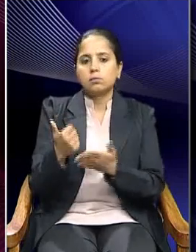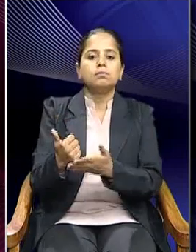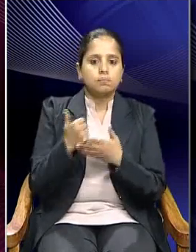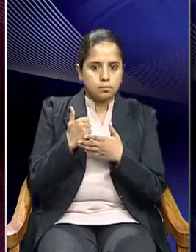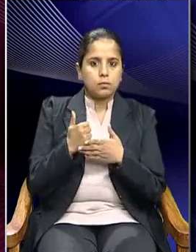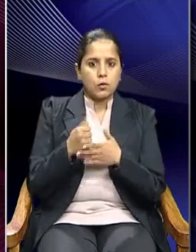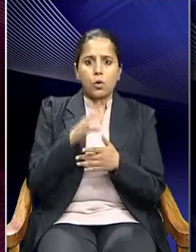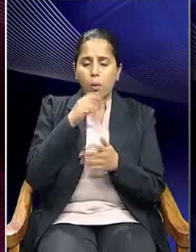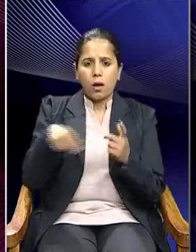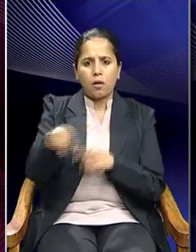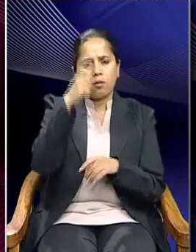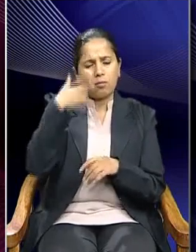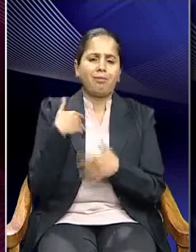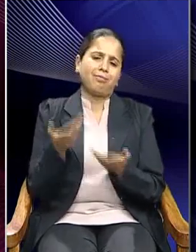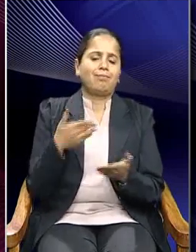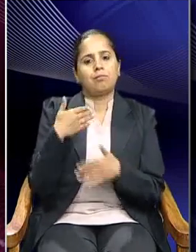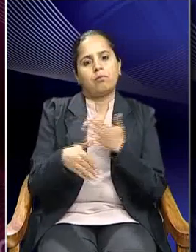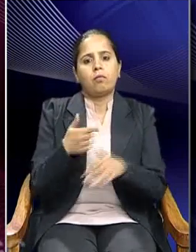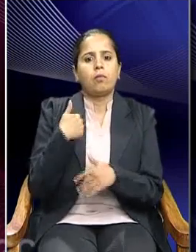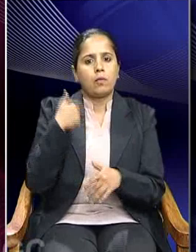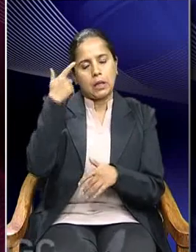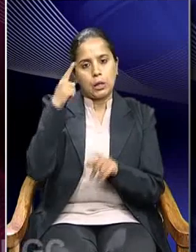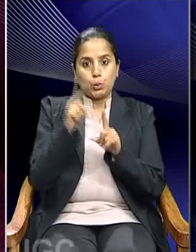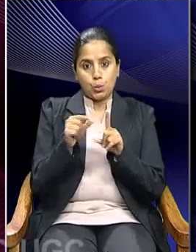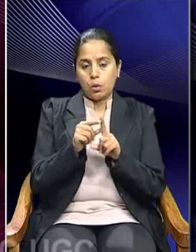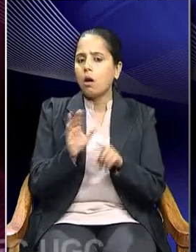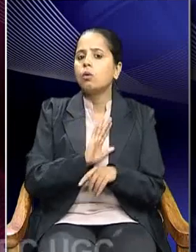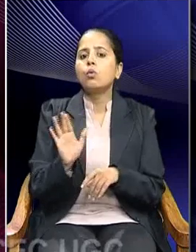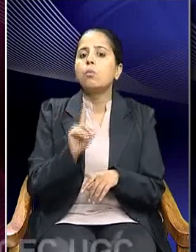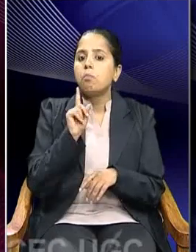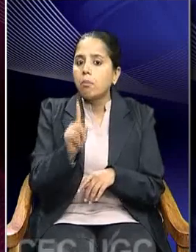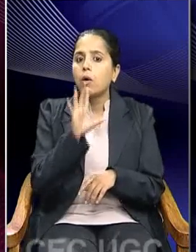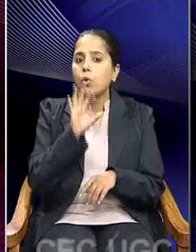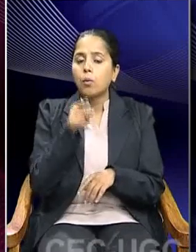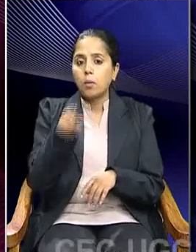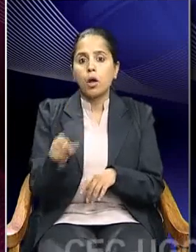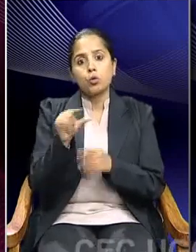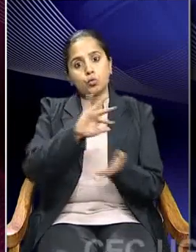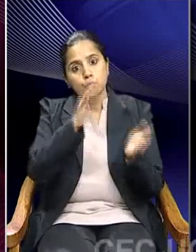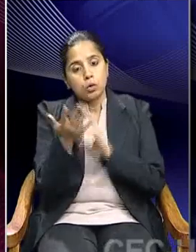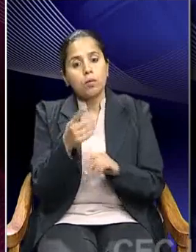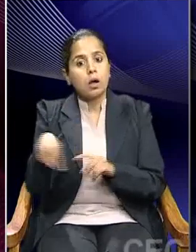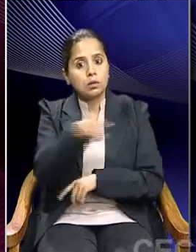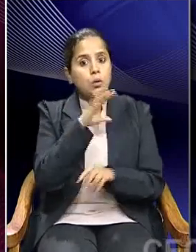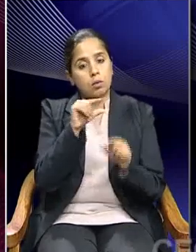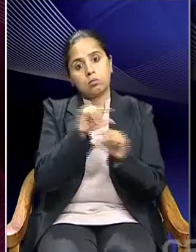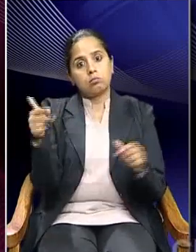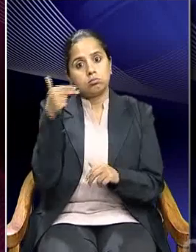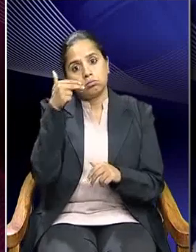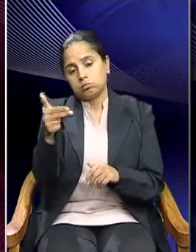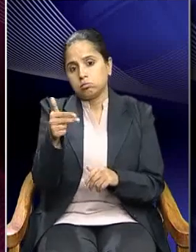not taken for granted assumptions, or they are not to be uniformed or universalized statement. It's kind